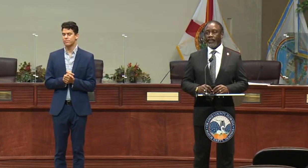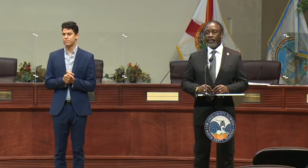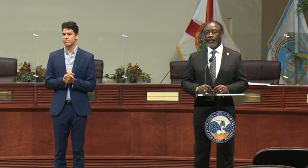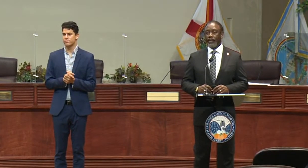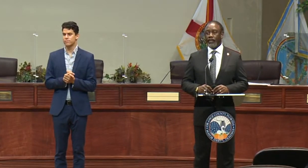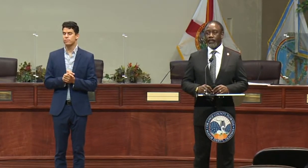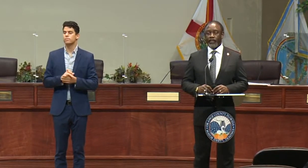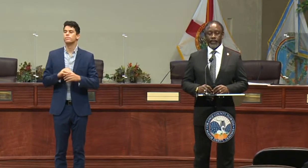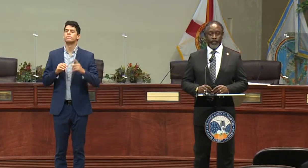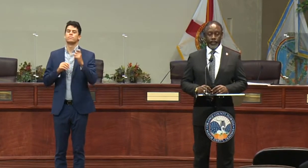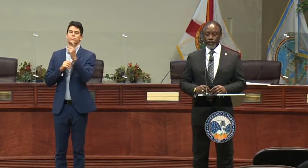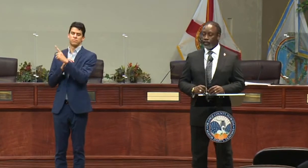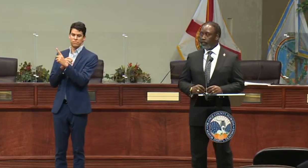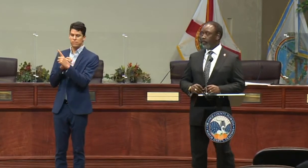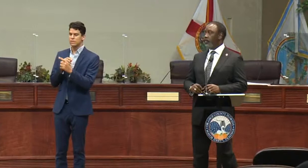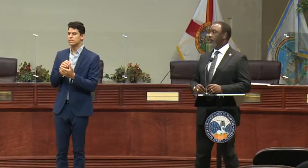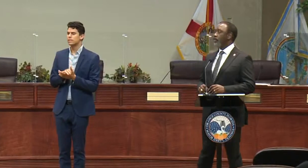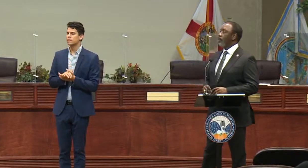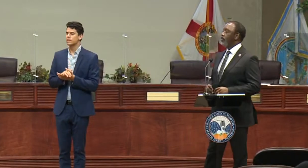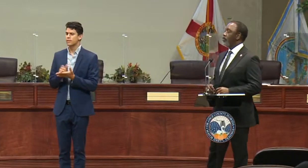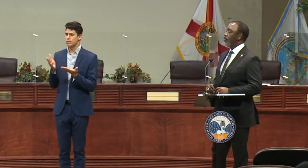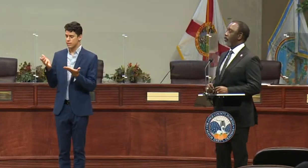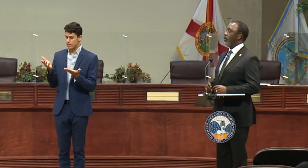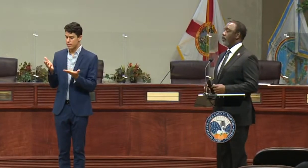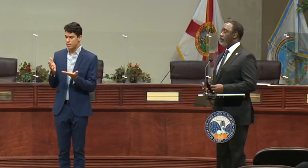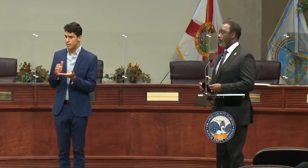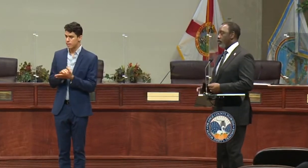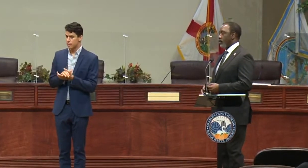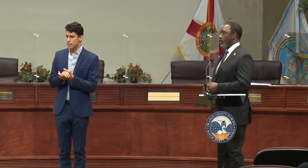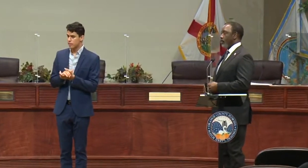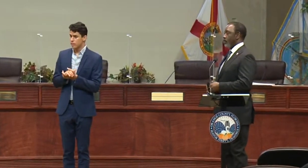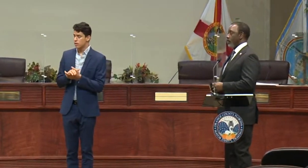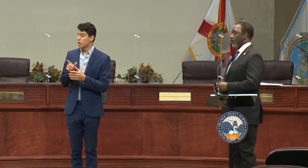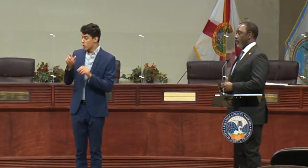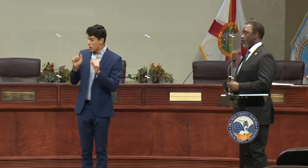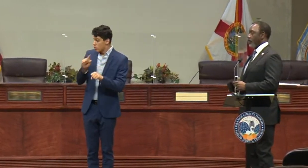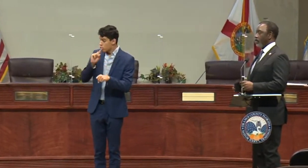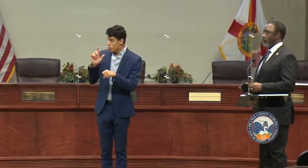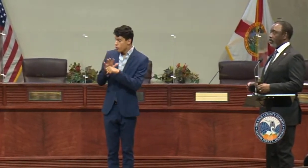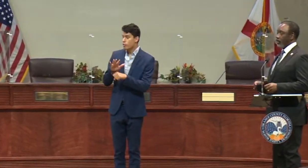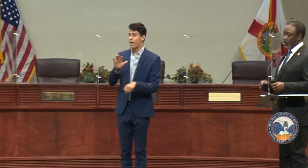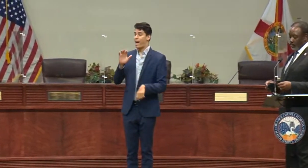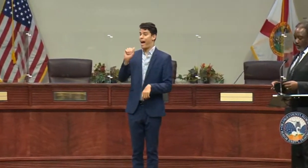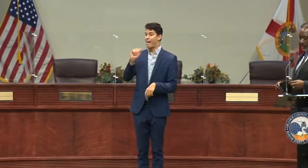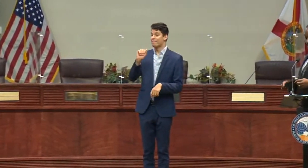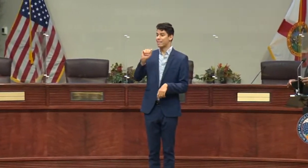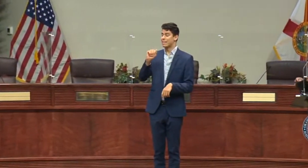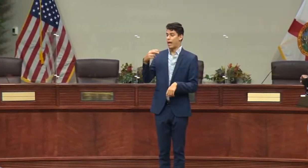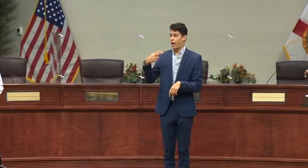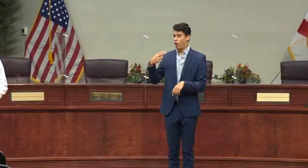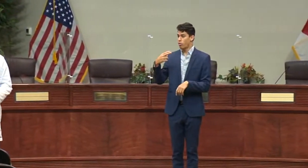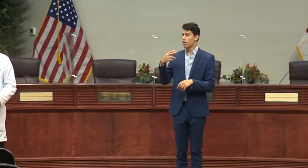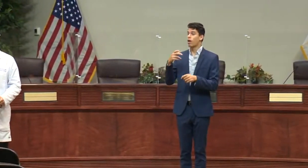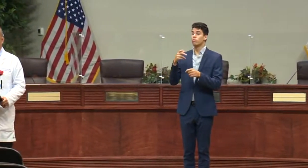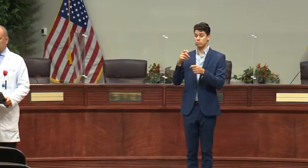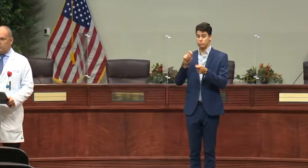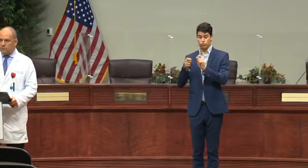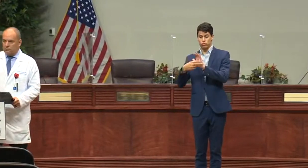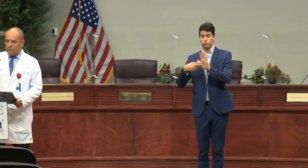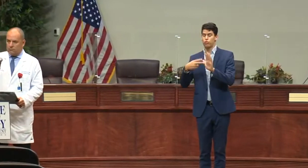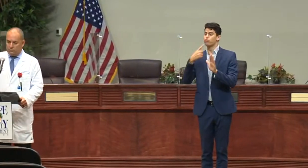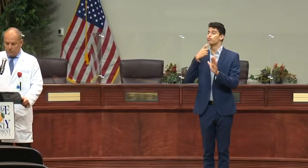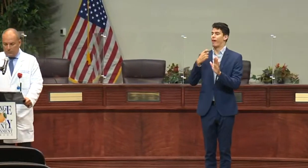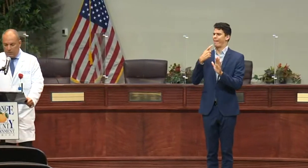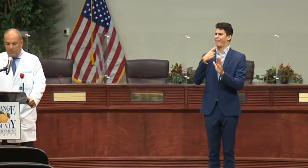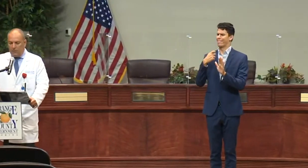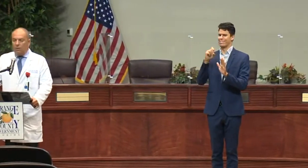This question is for Dr. Herrera. Can you confirm that AdventHealth switched to red status and clarify what that